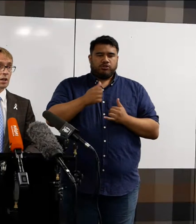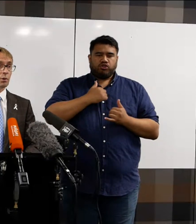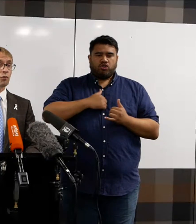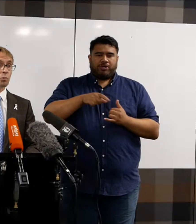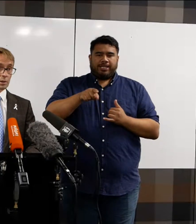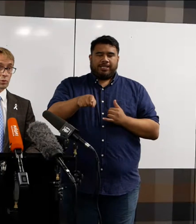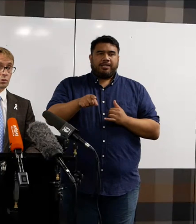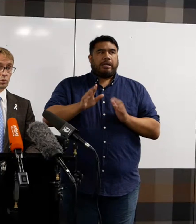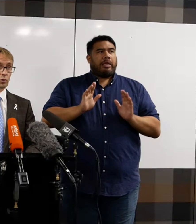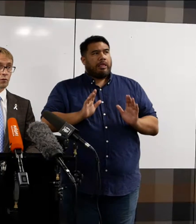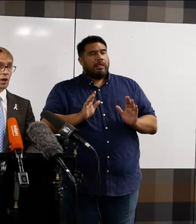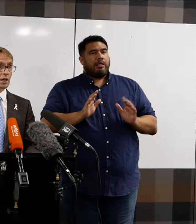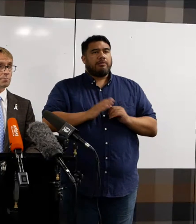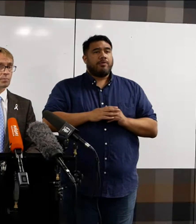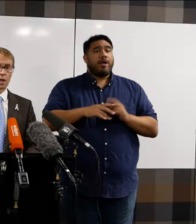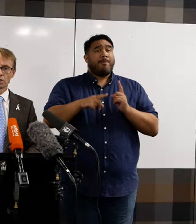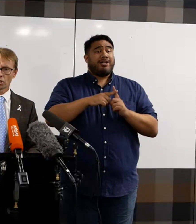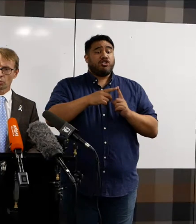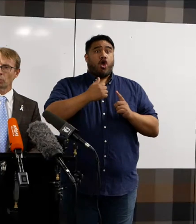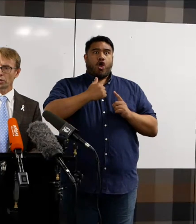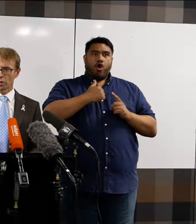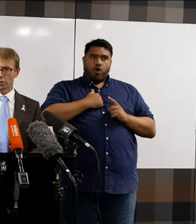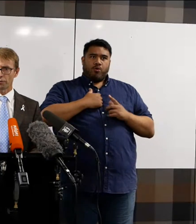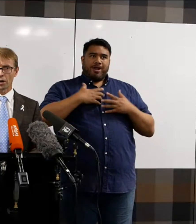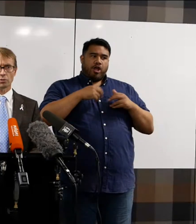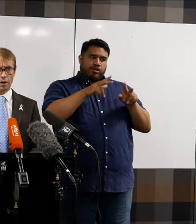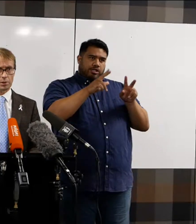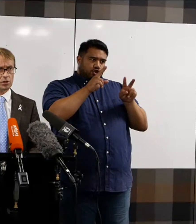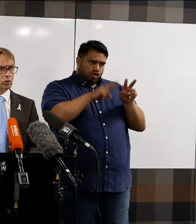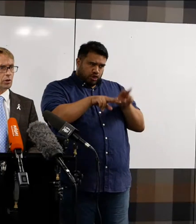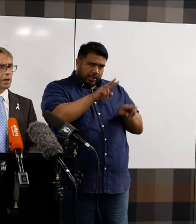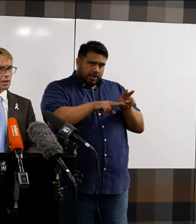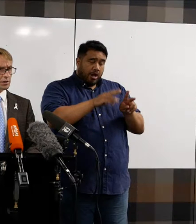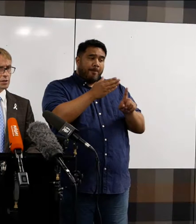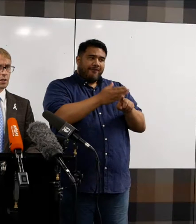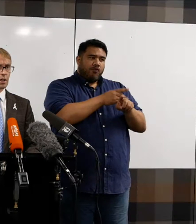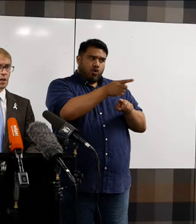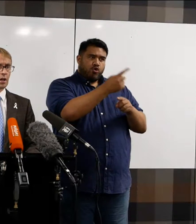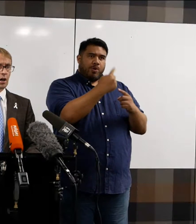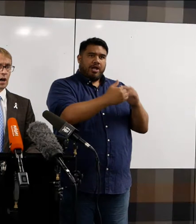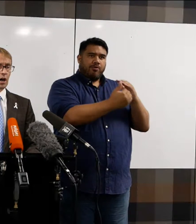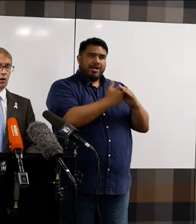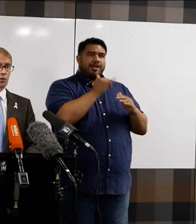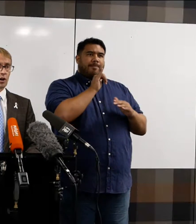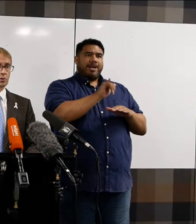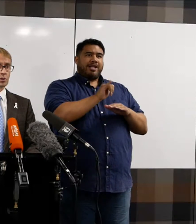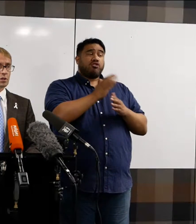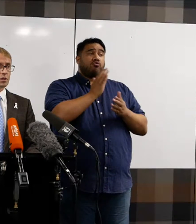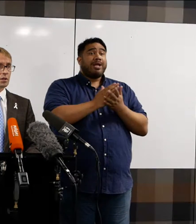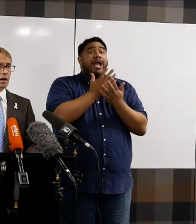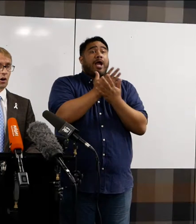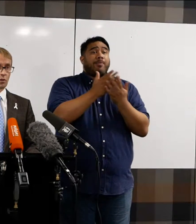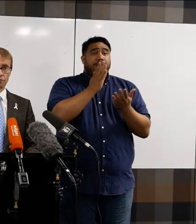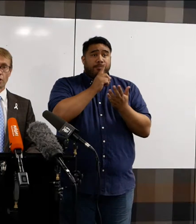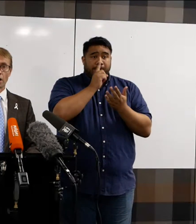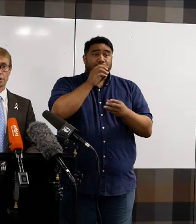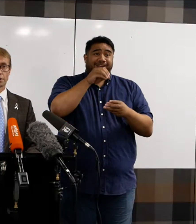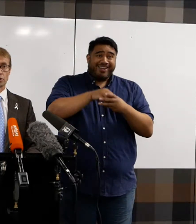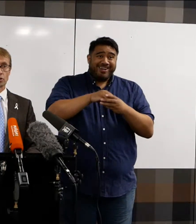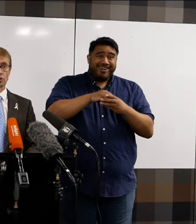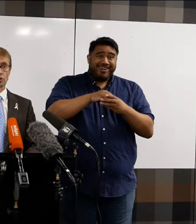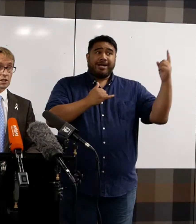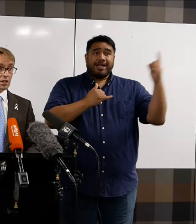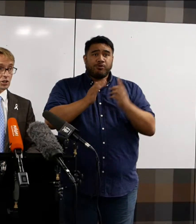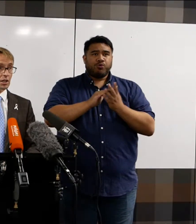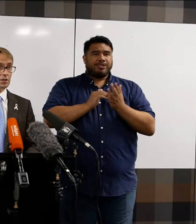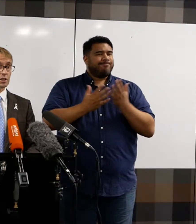assessment before people can board the flight. So we won't know the final numbers nor the balance of those on the flight